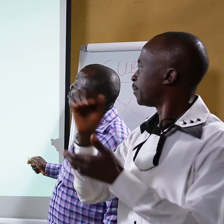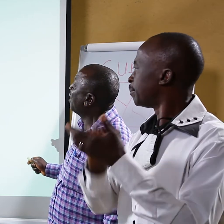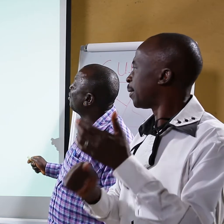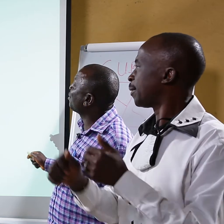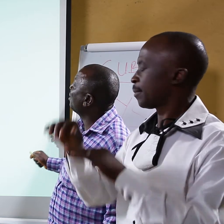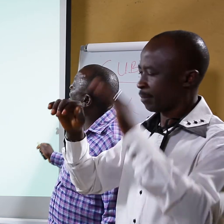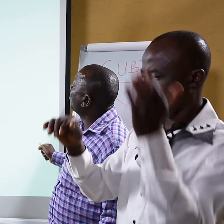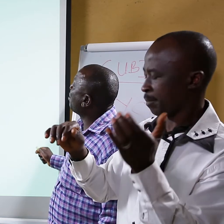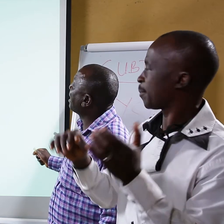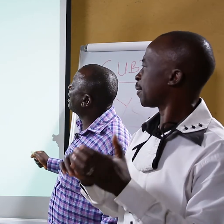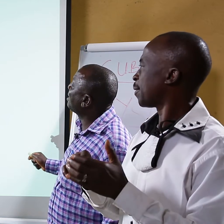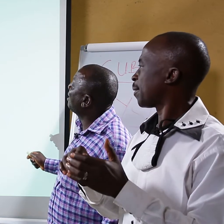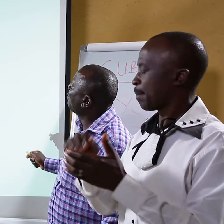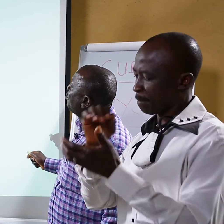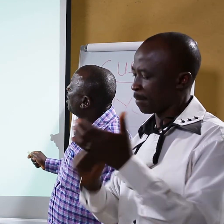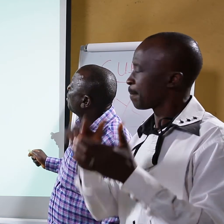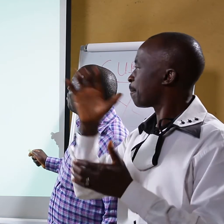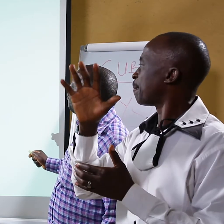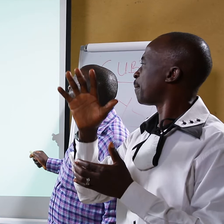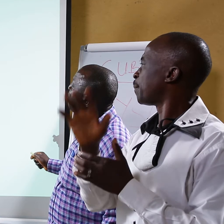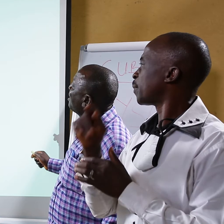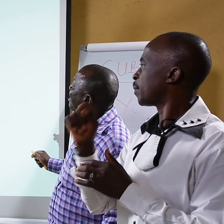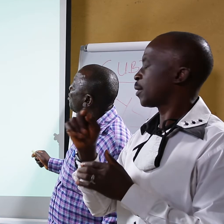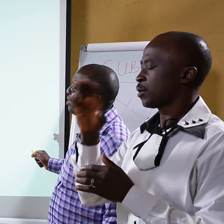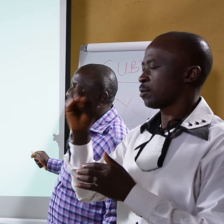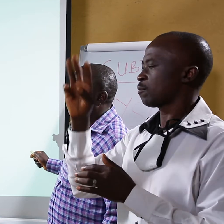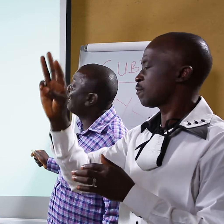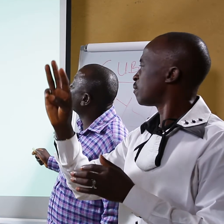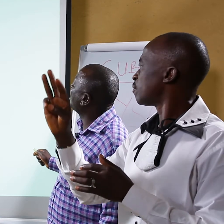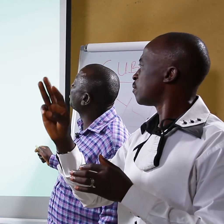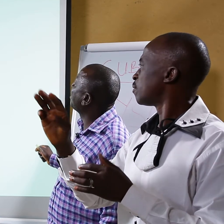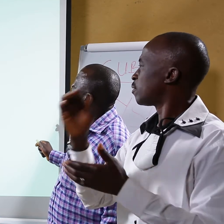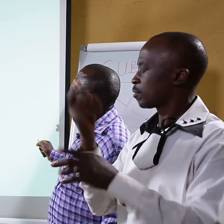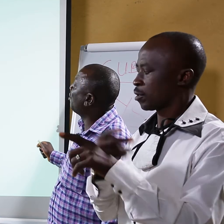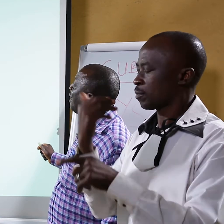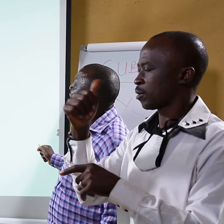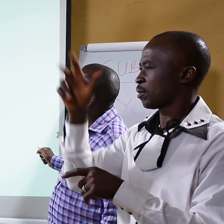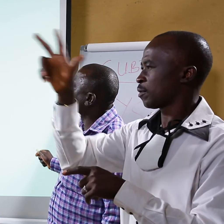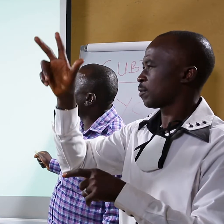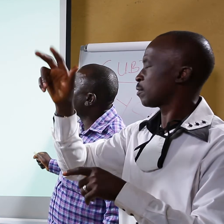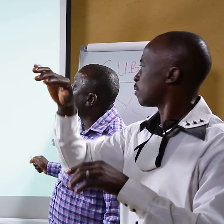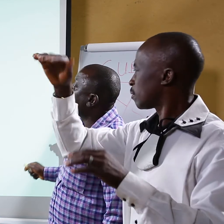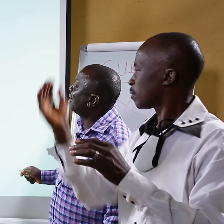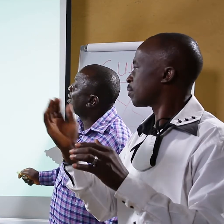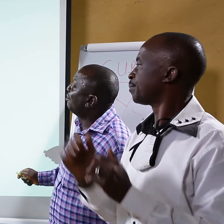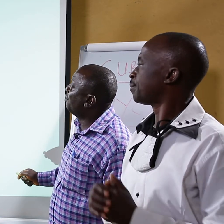3 minus bracket minus 5.06 times 10 raised to power